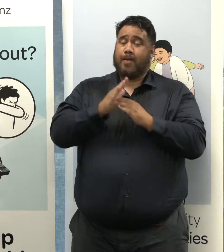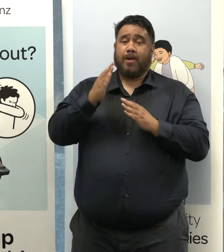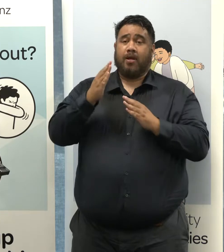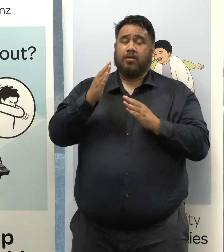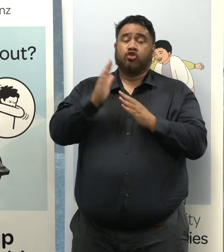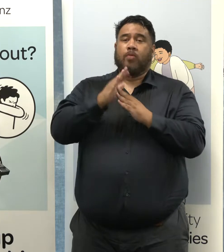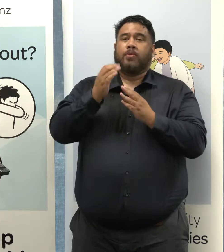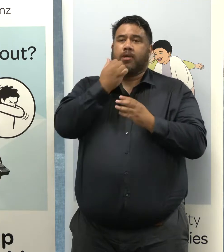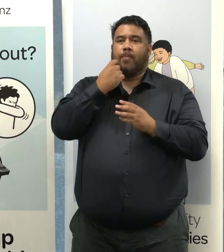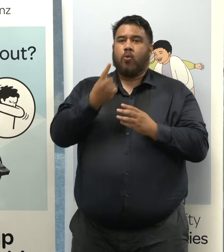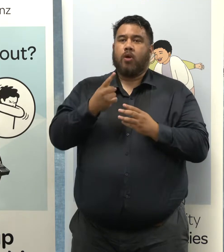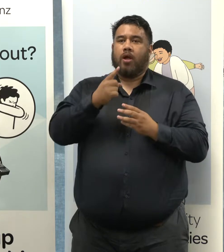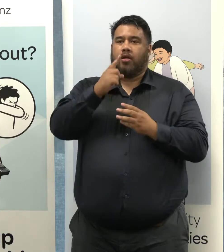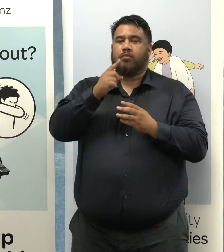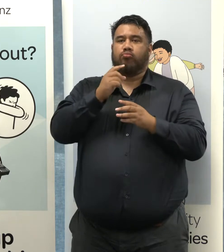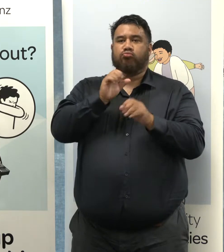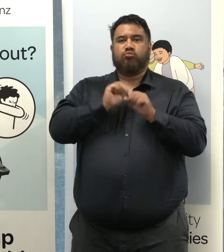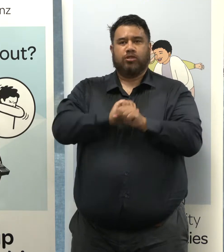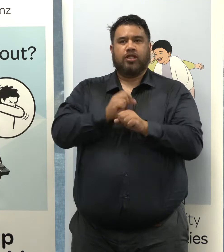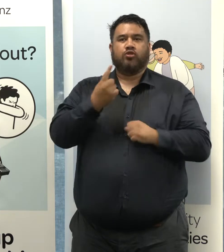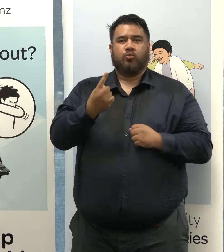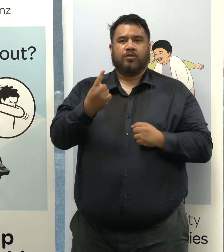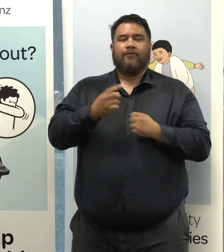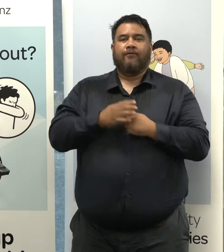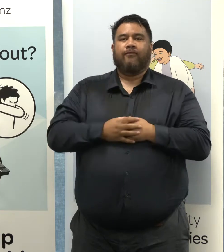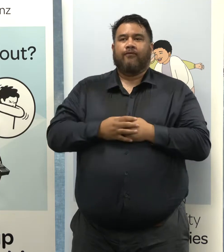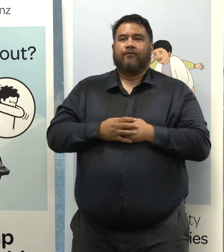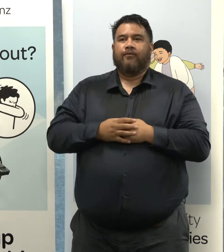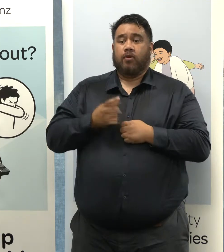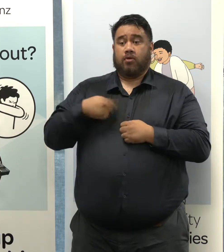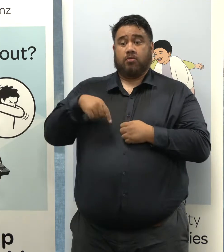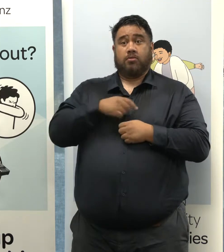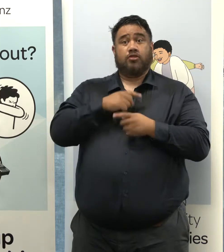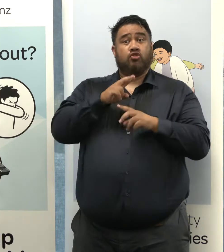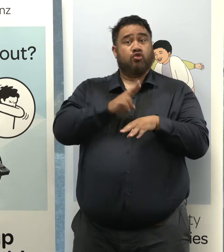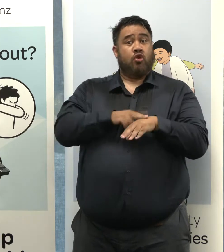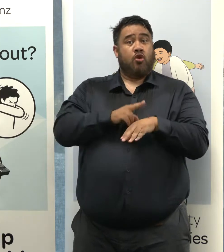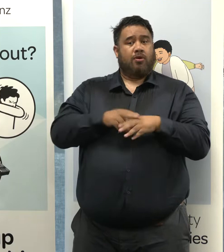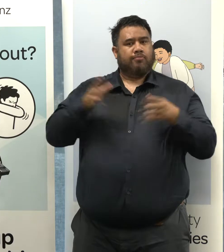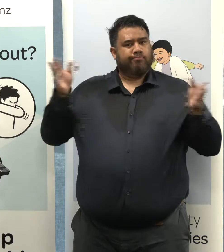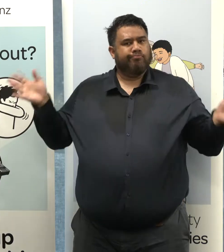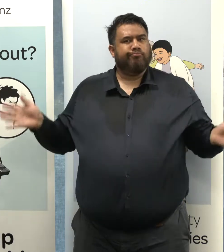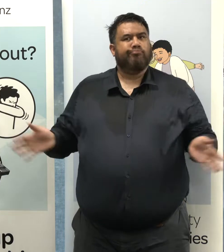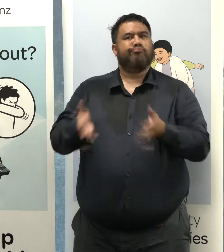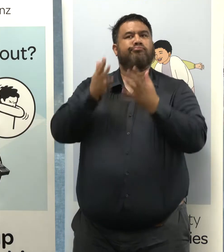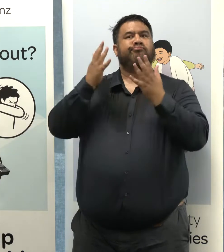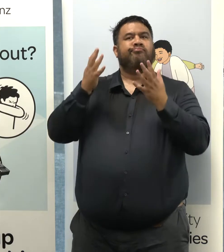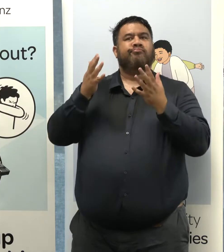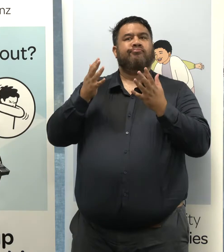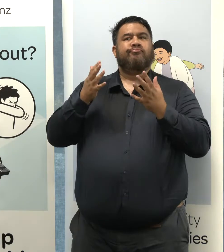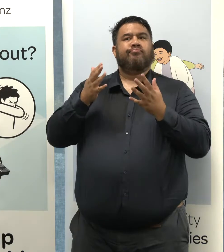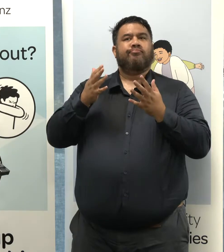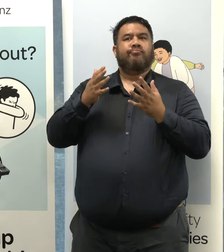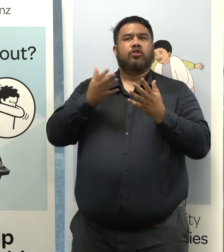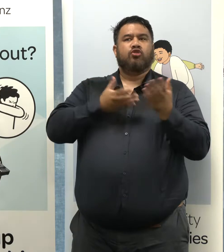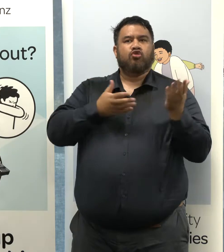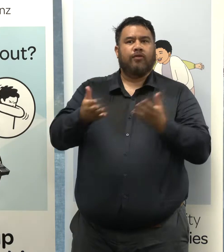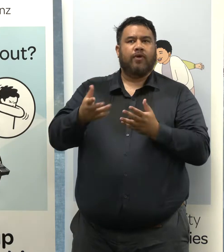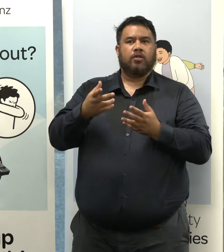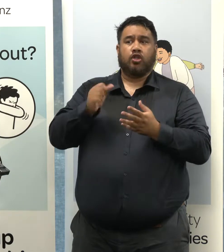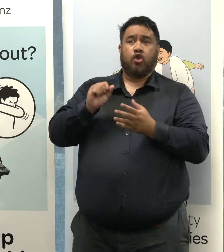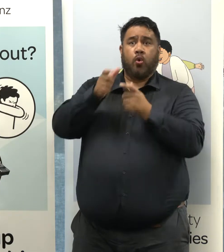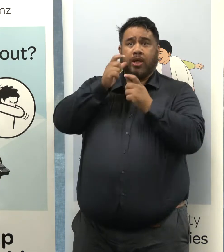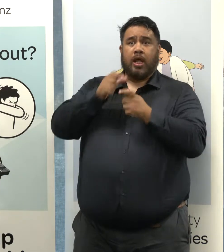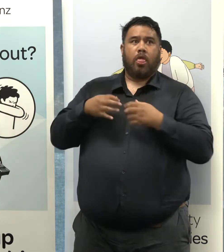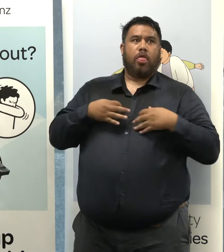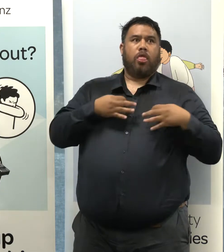And also that as general practice, we are as open as we can be for providing service, and don't delay or defer your care,